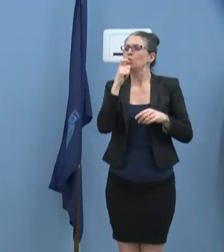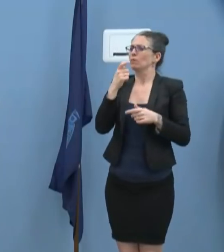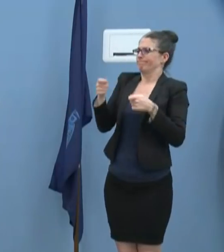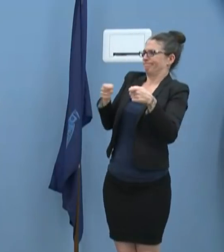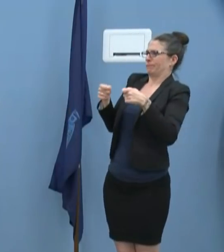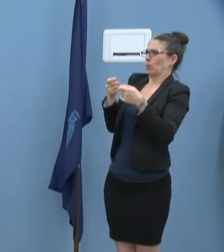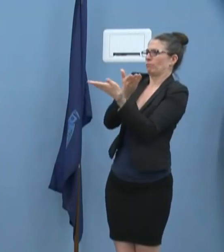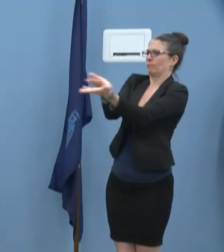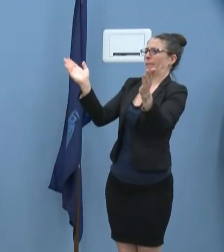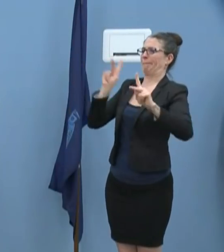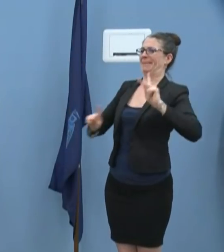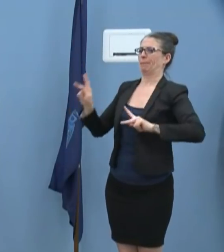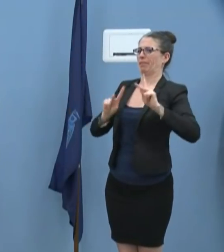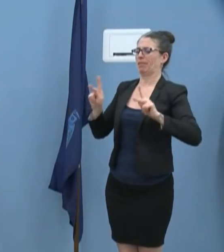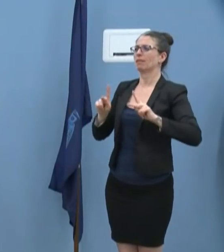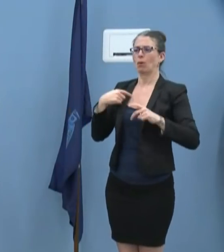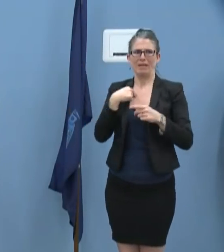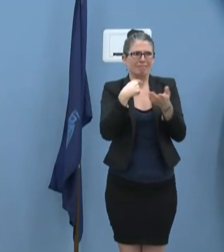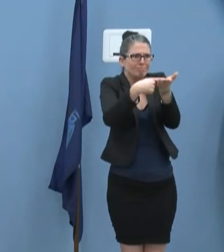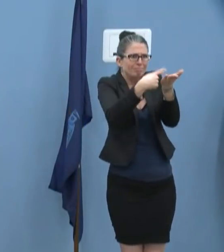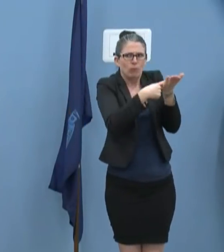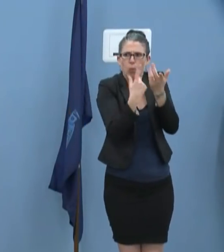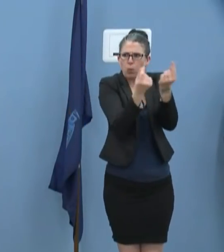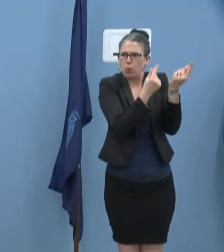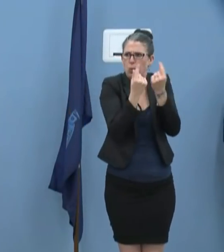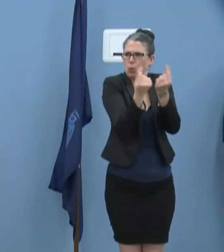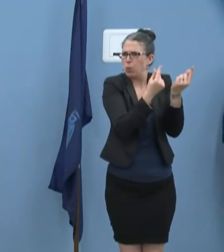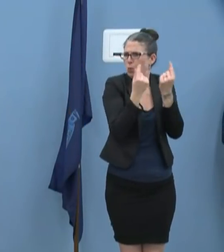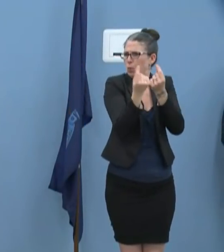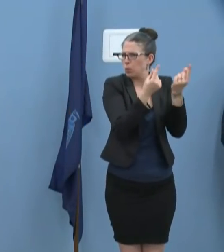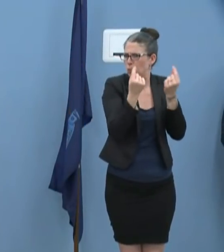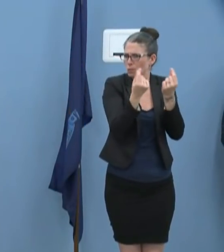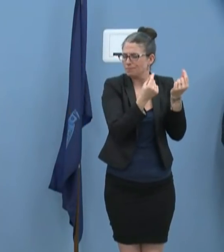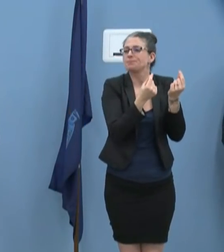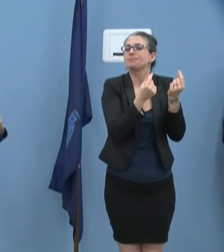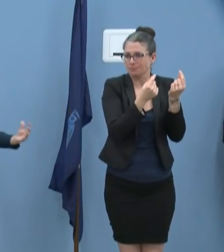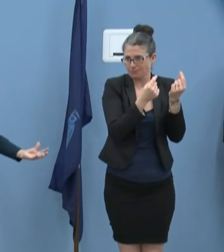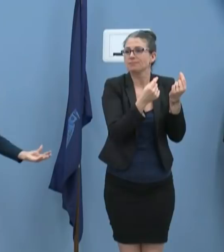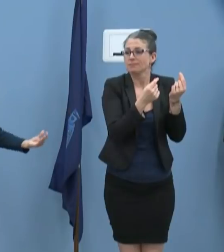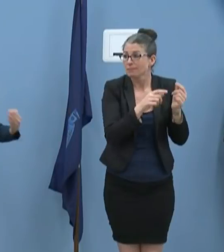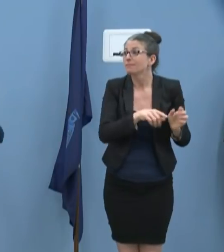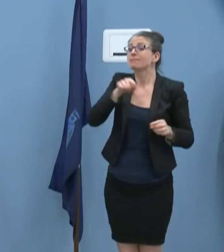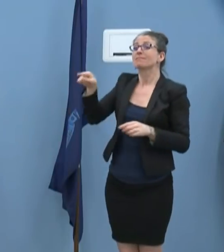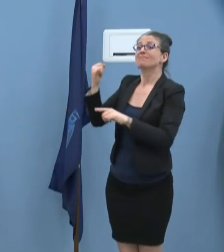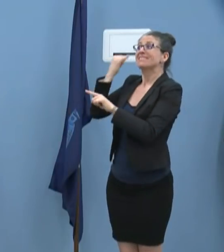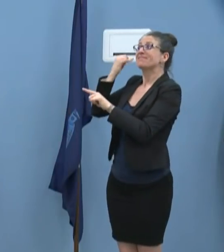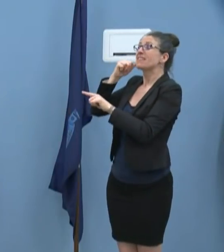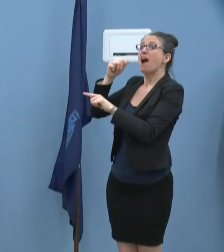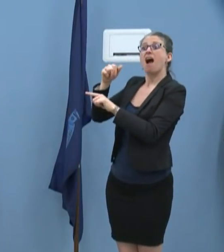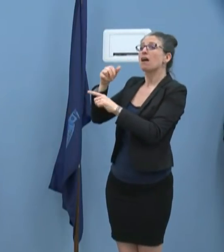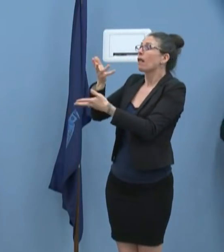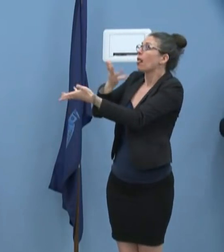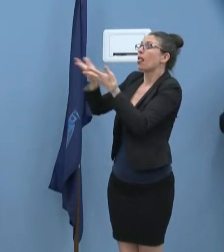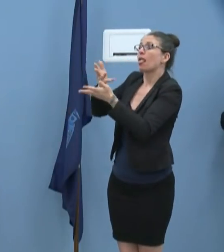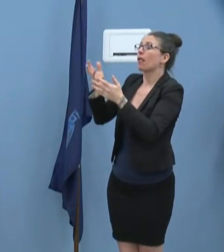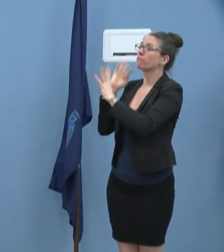recommending that each business be flexible with working hours and working spaces and places, minimizing